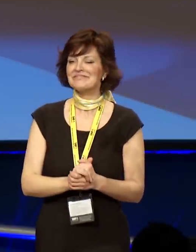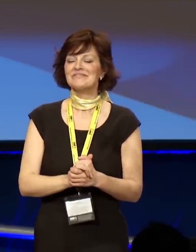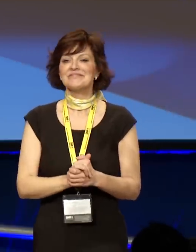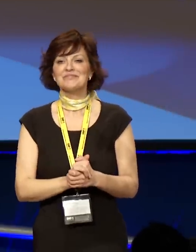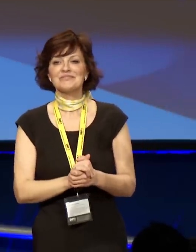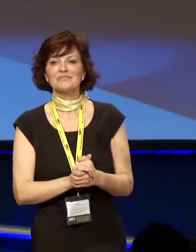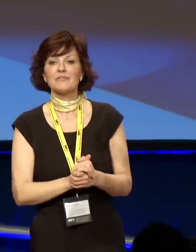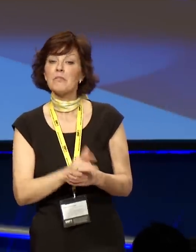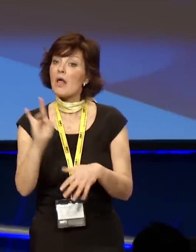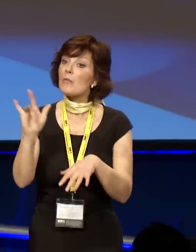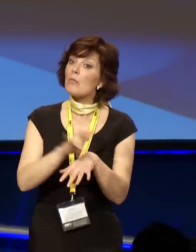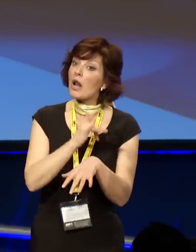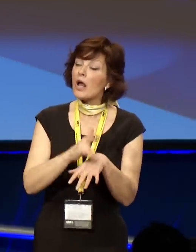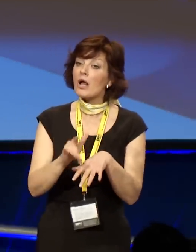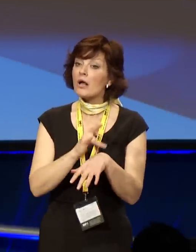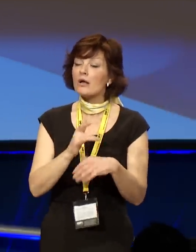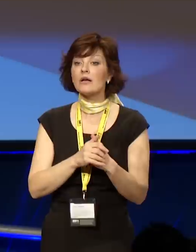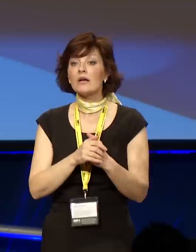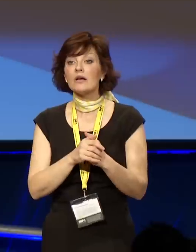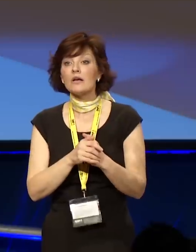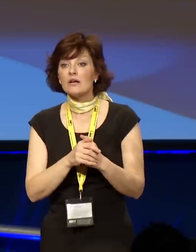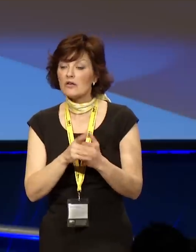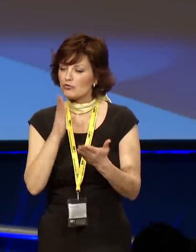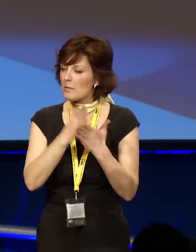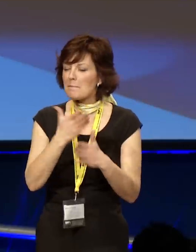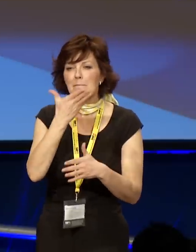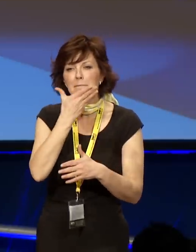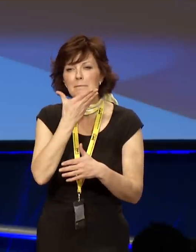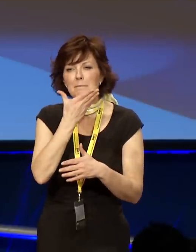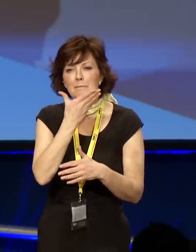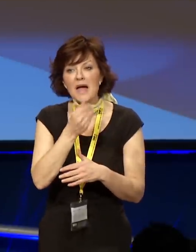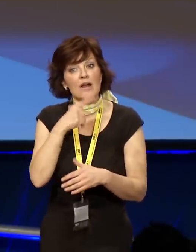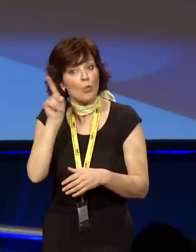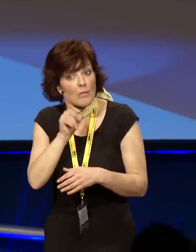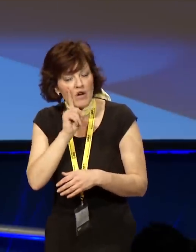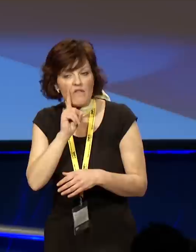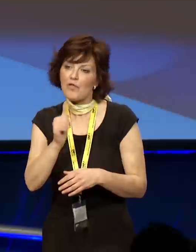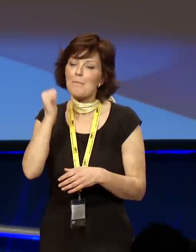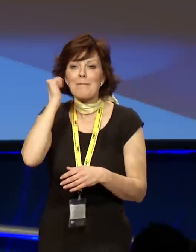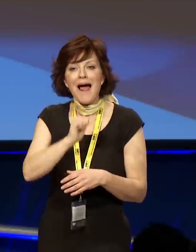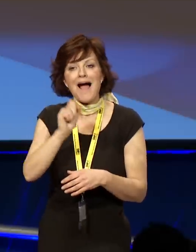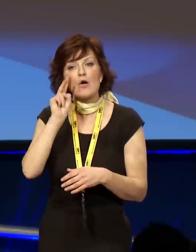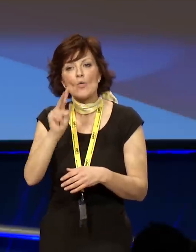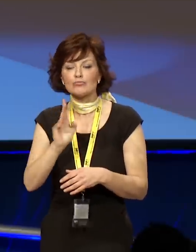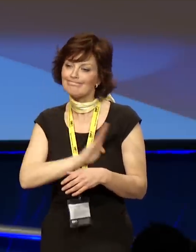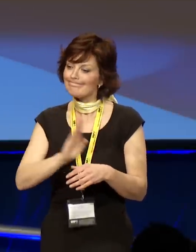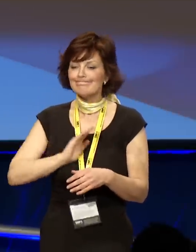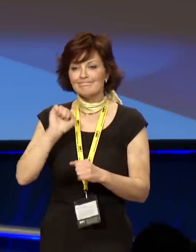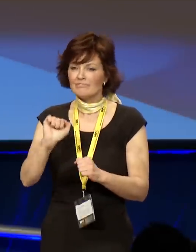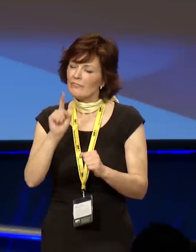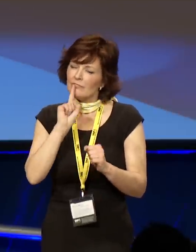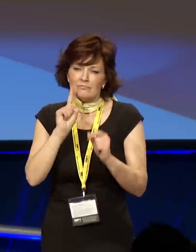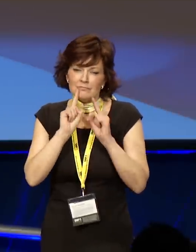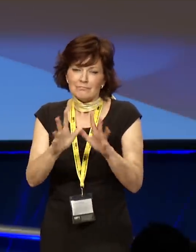But the play is about the men of and women of the Black Watch, and it's a